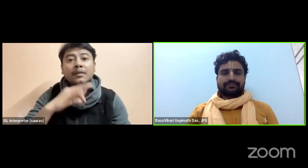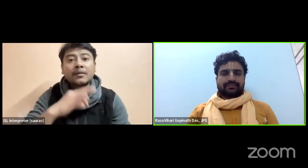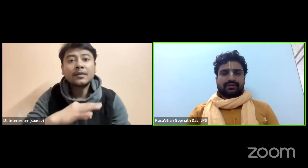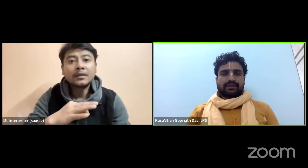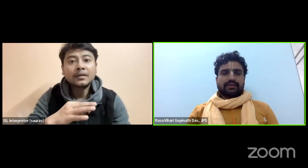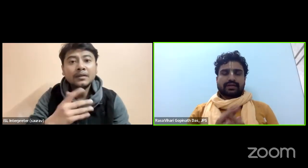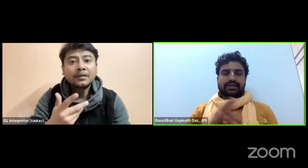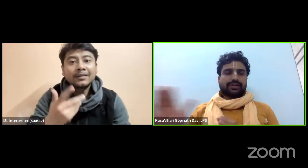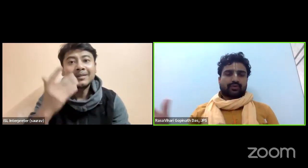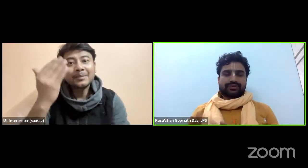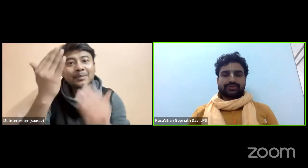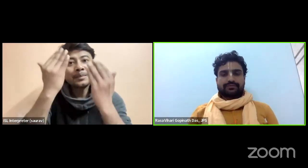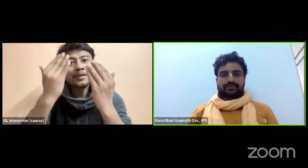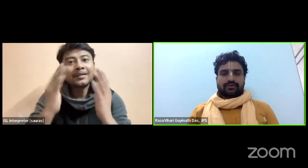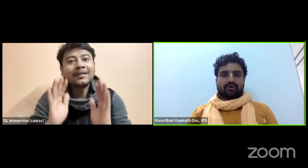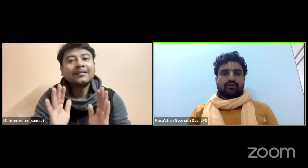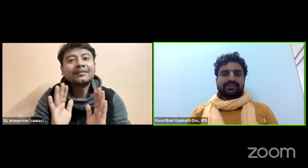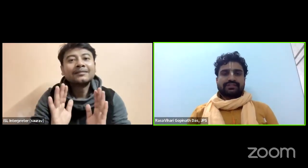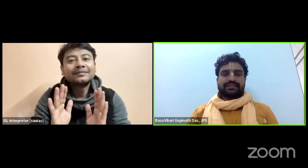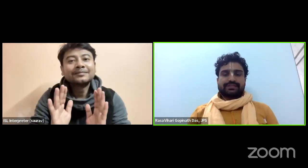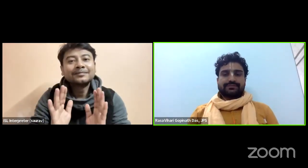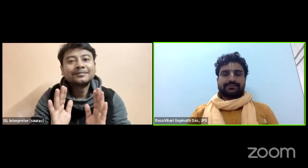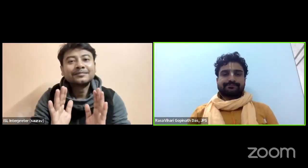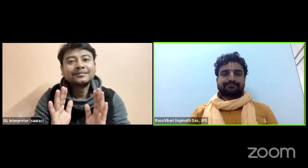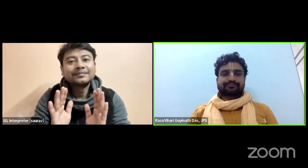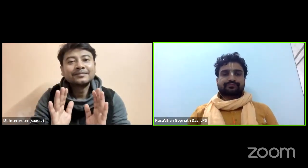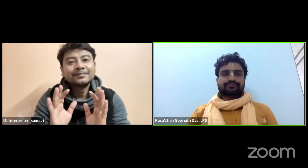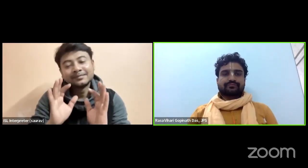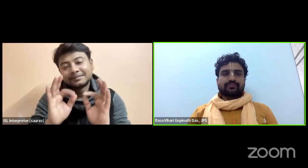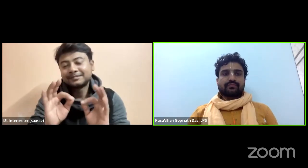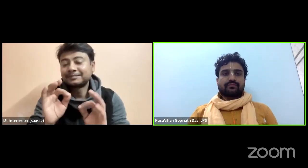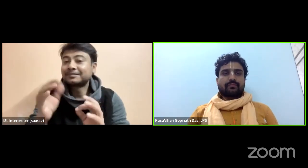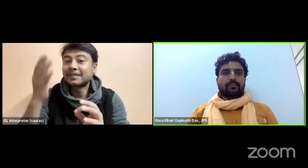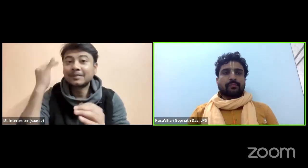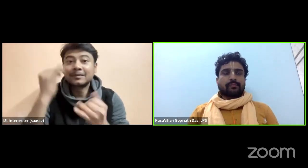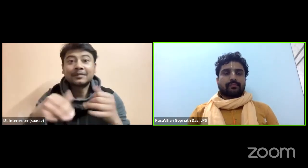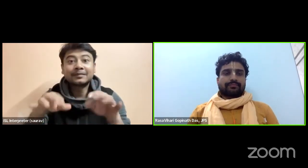session in the continuation of the series.